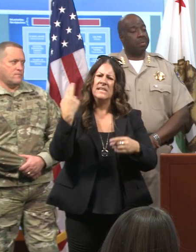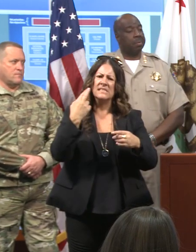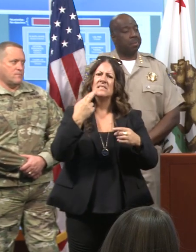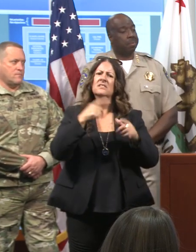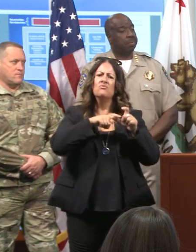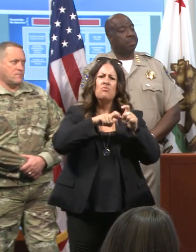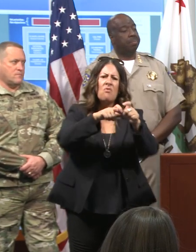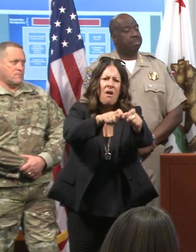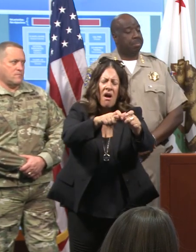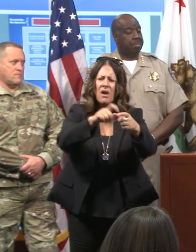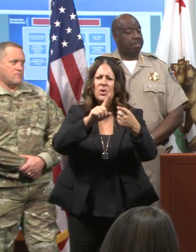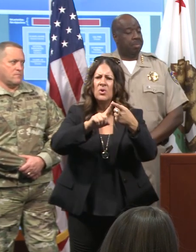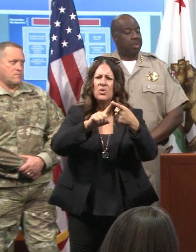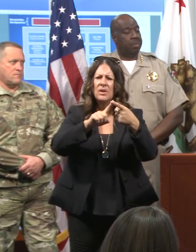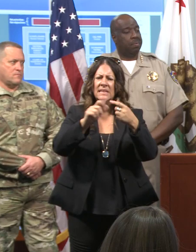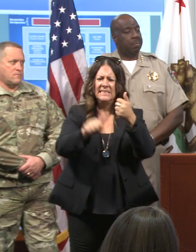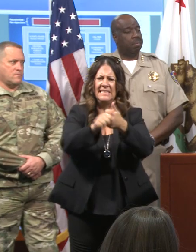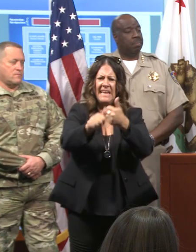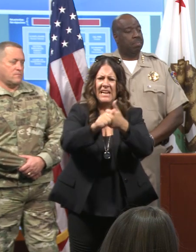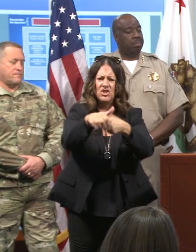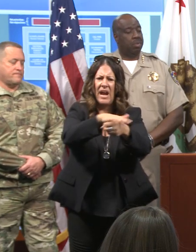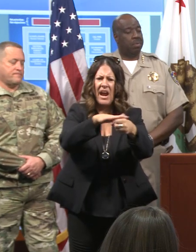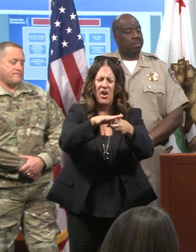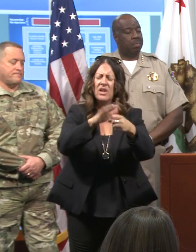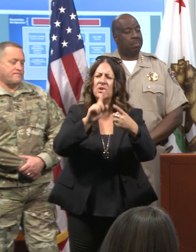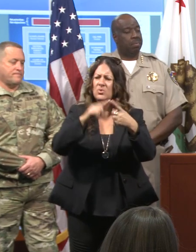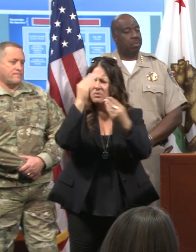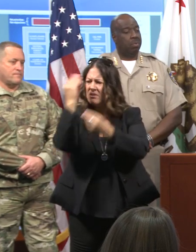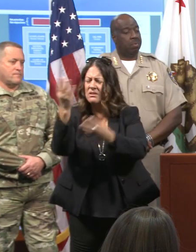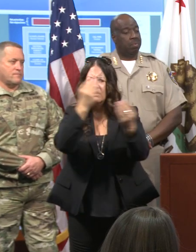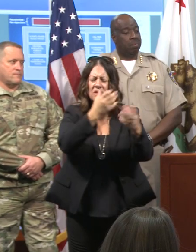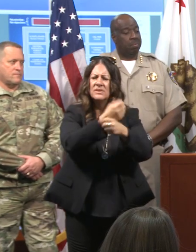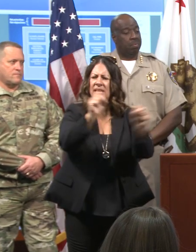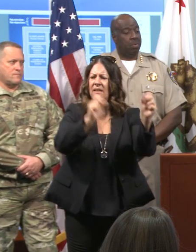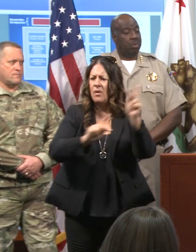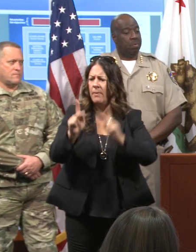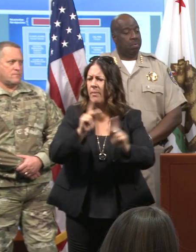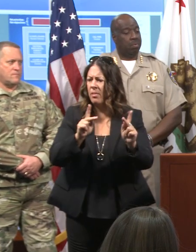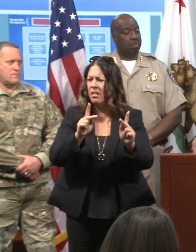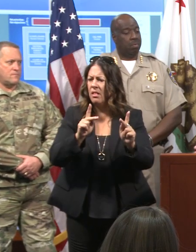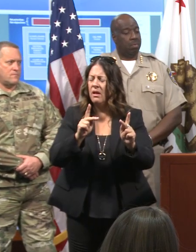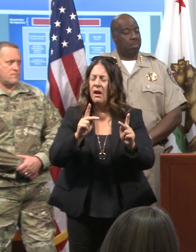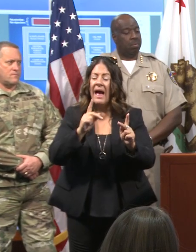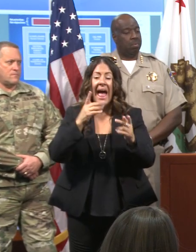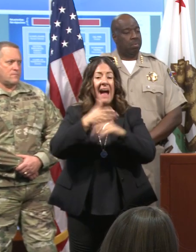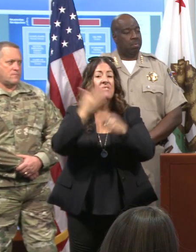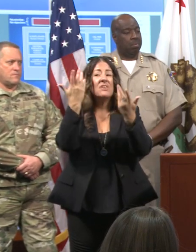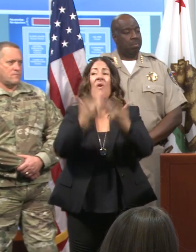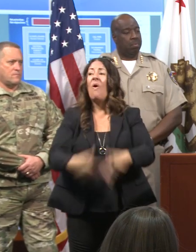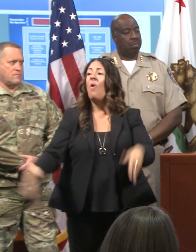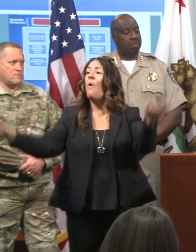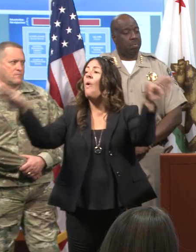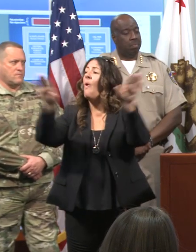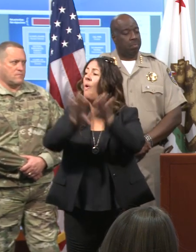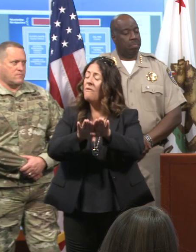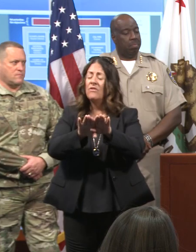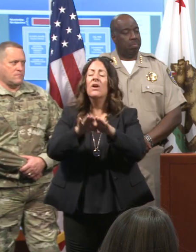the way. We'll find out when this is done that just the stories folks will tell about what they